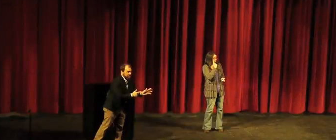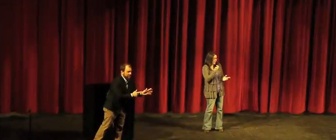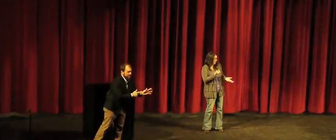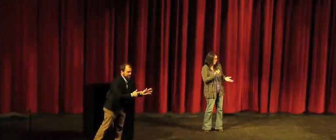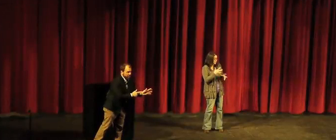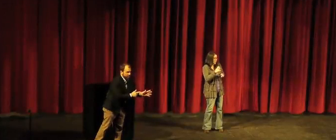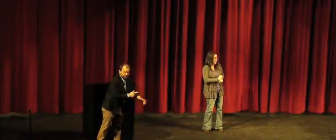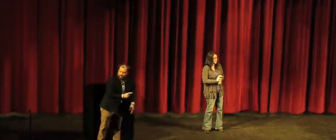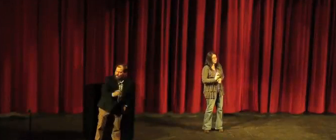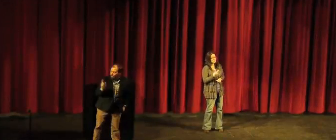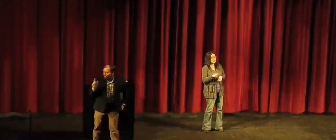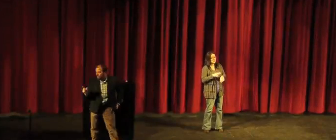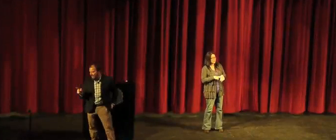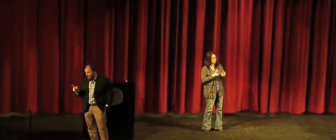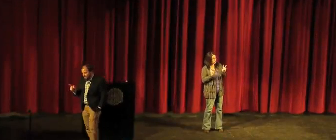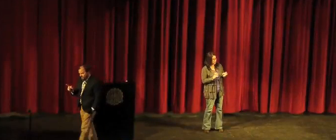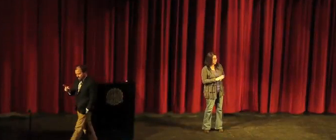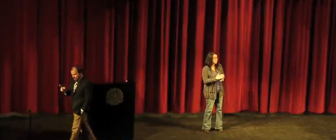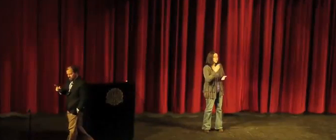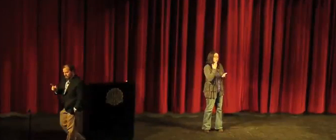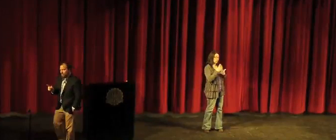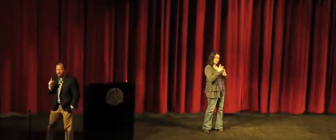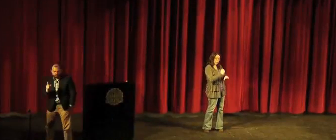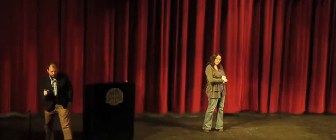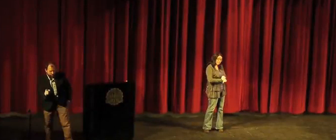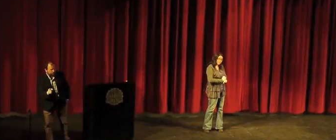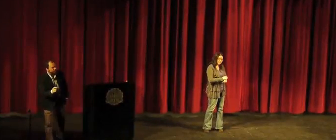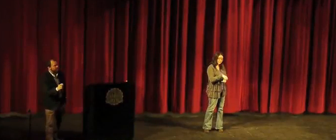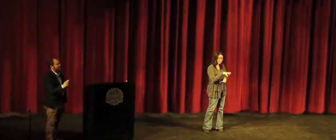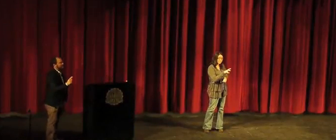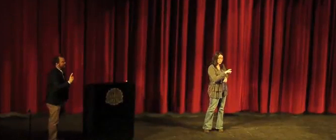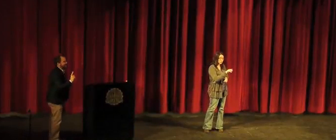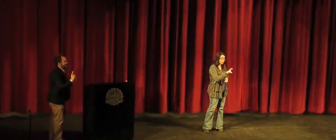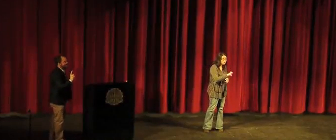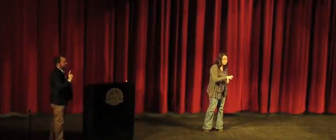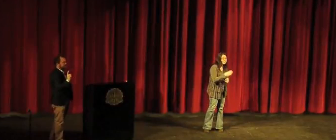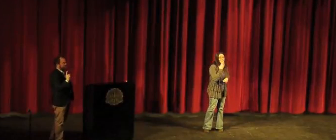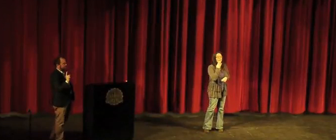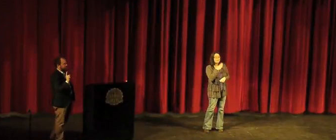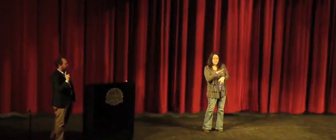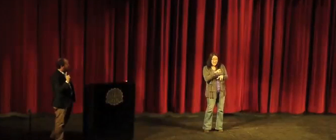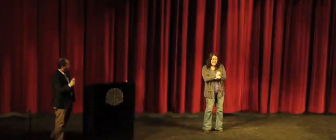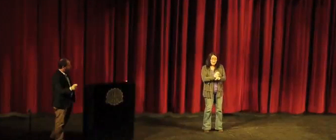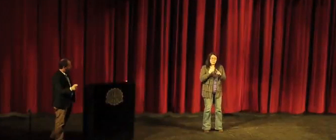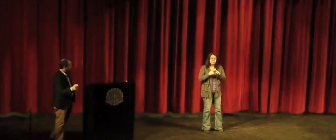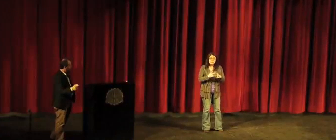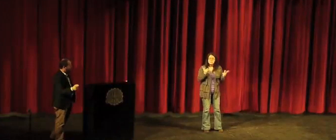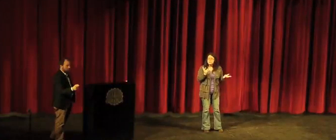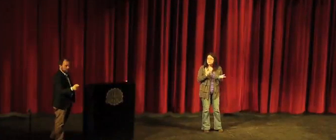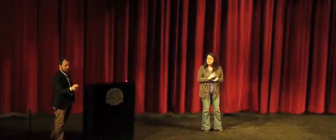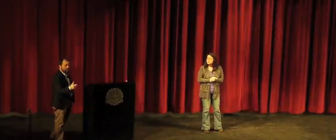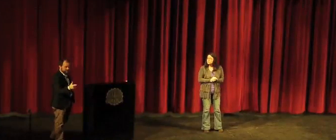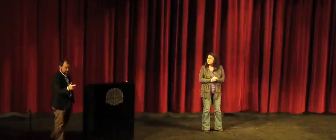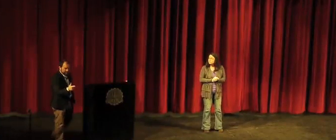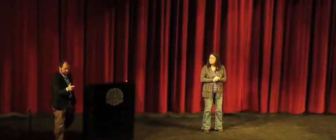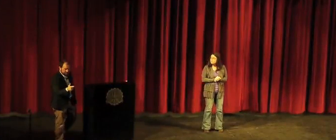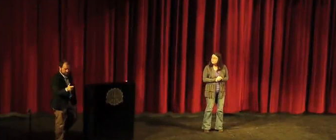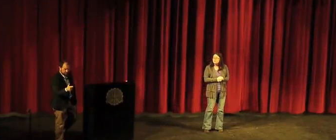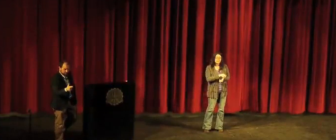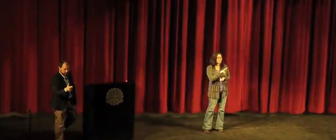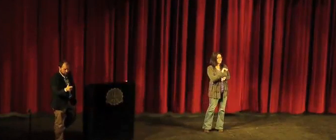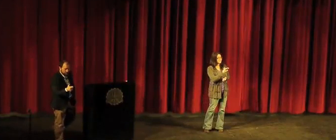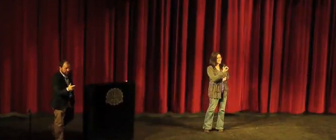habits are second nature. Good habits are virtues. Bad habits then would be